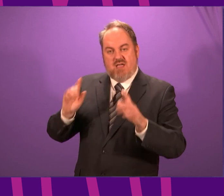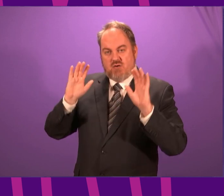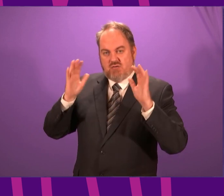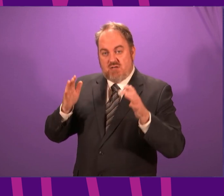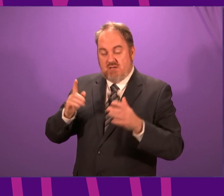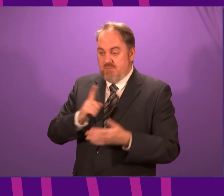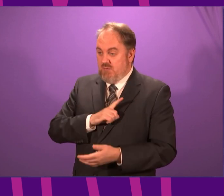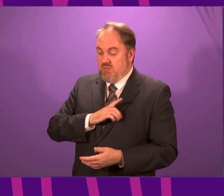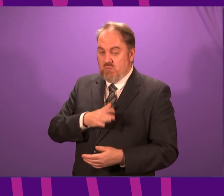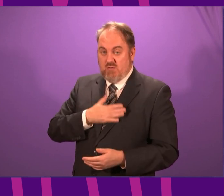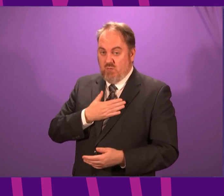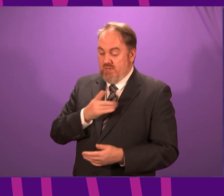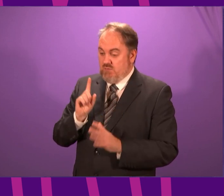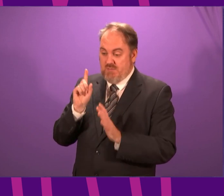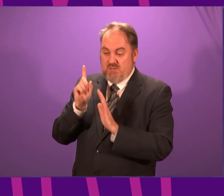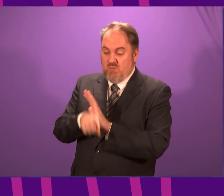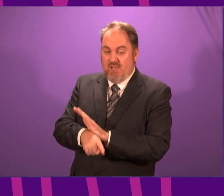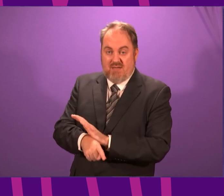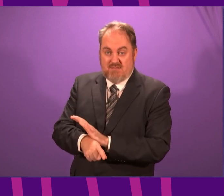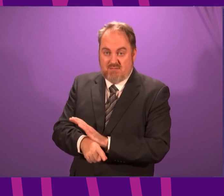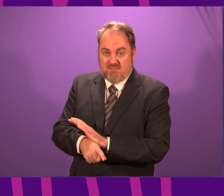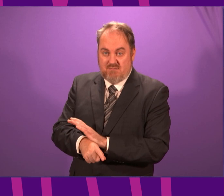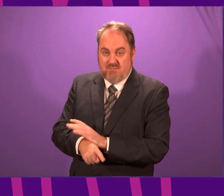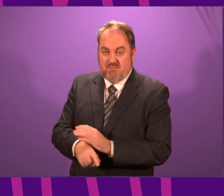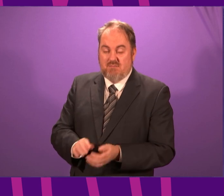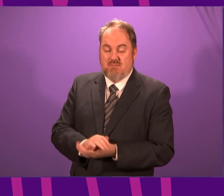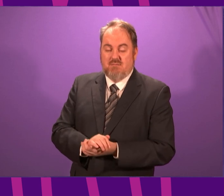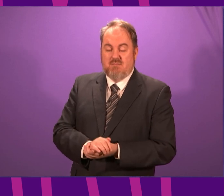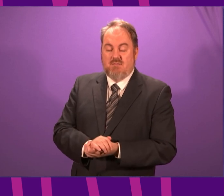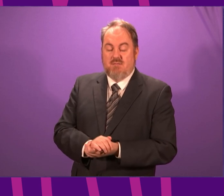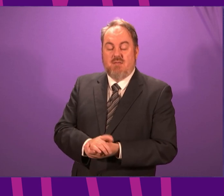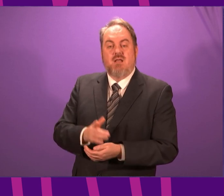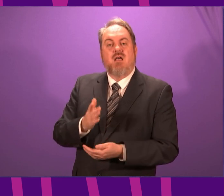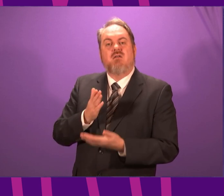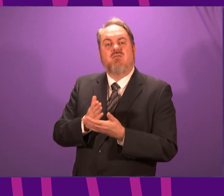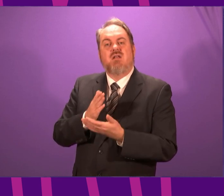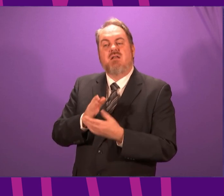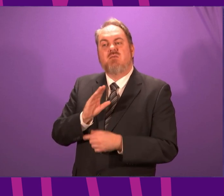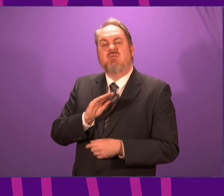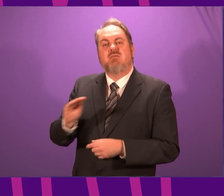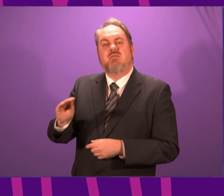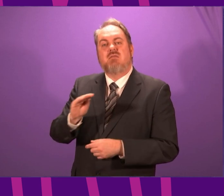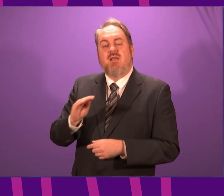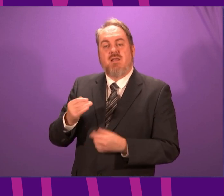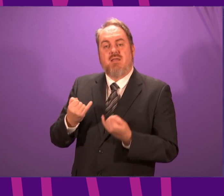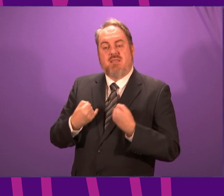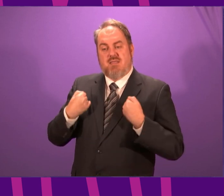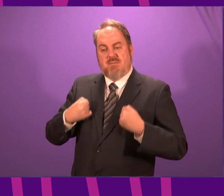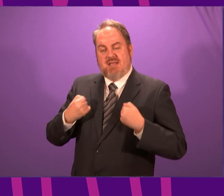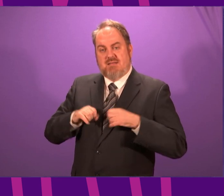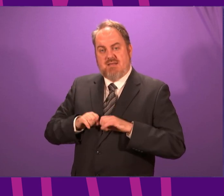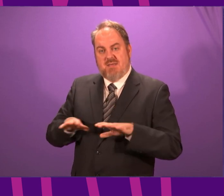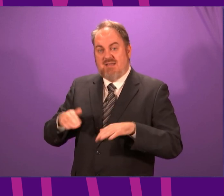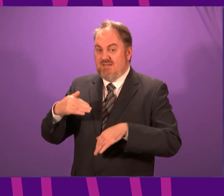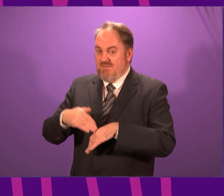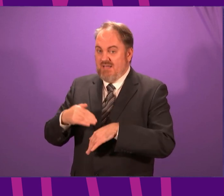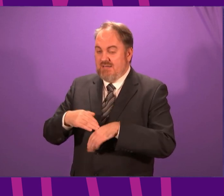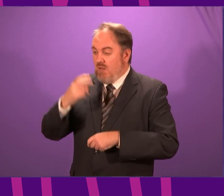late. And secondly, Presiding Officer, I would like to turn to the impact the pandemic's having on our elderly and